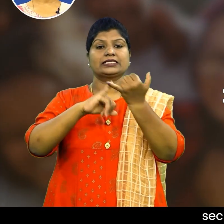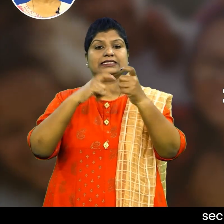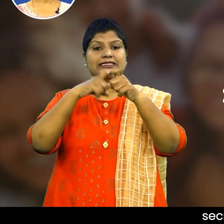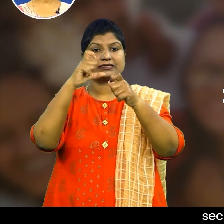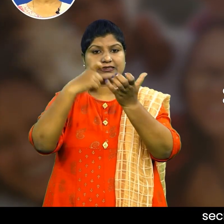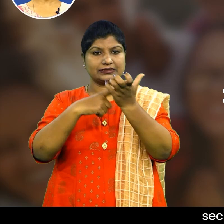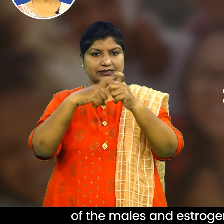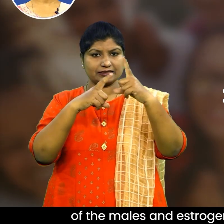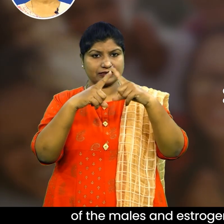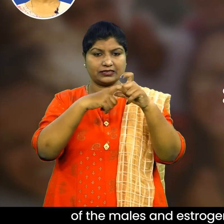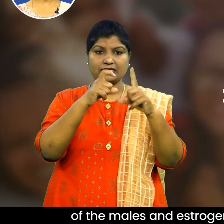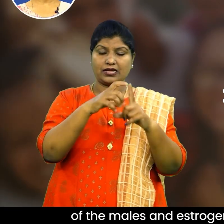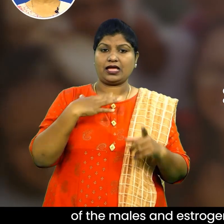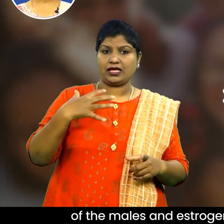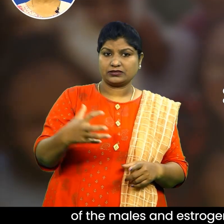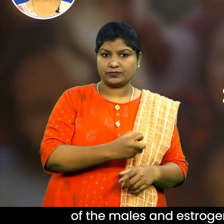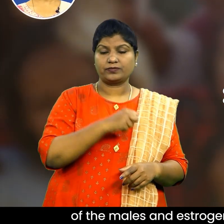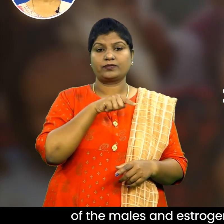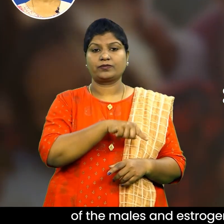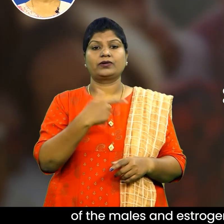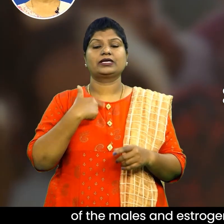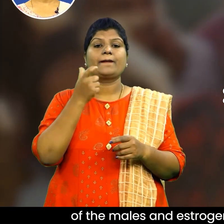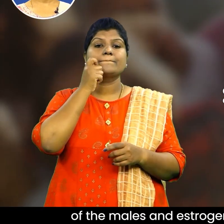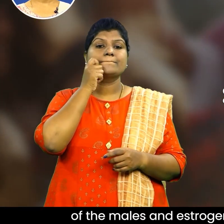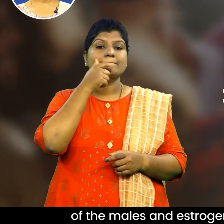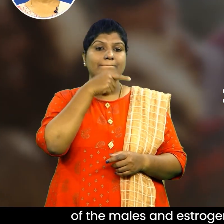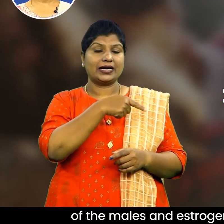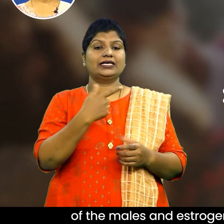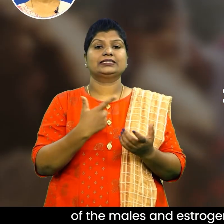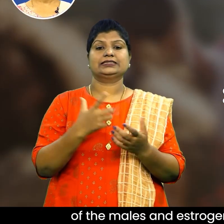secreted by the testes of the males,